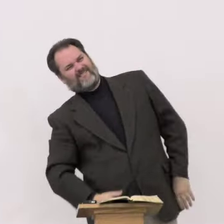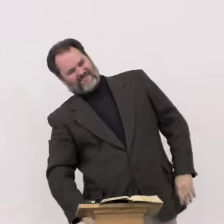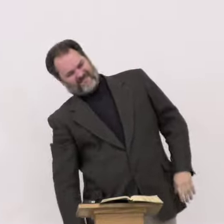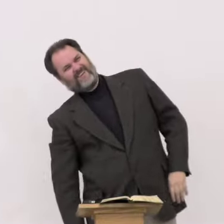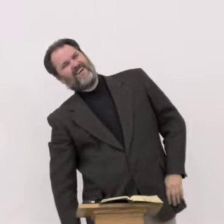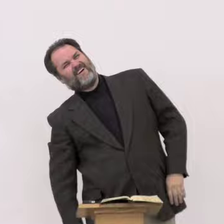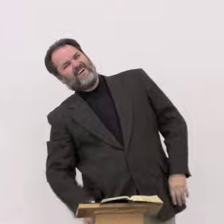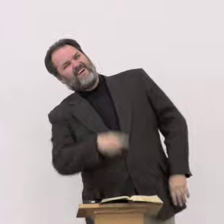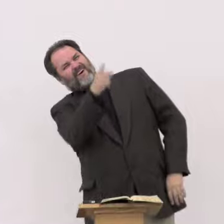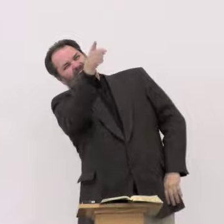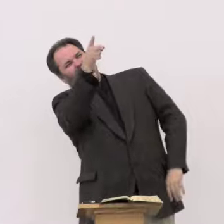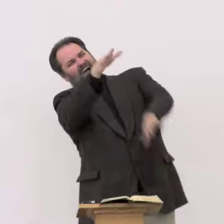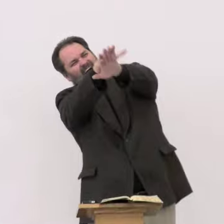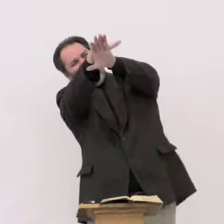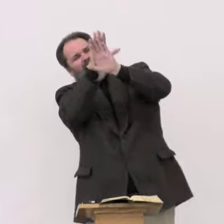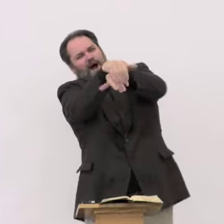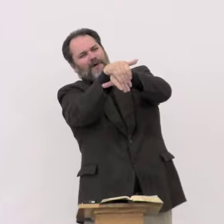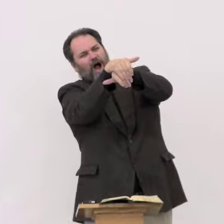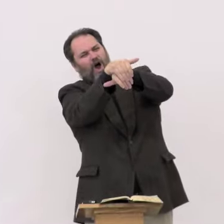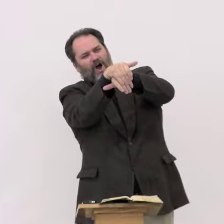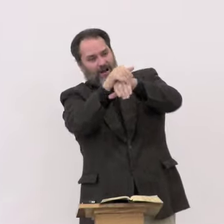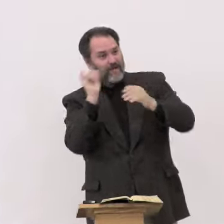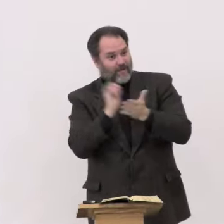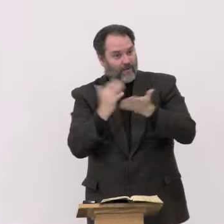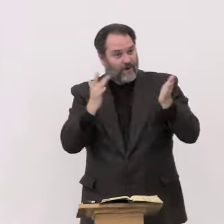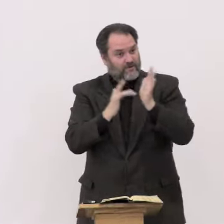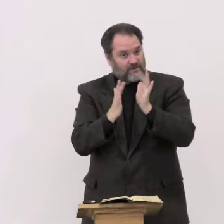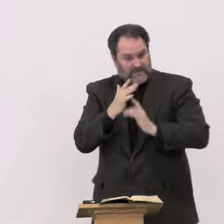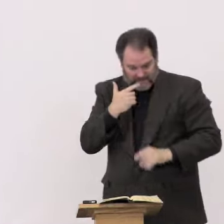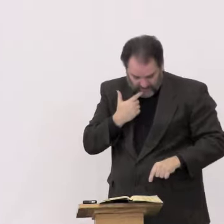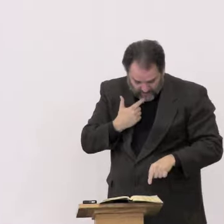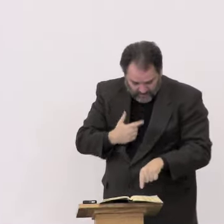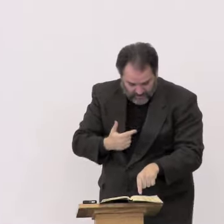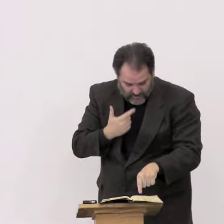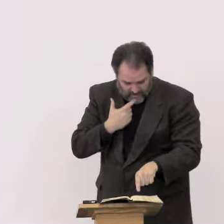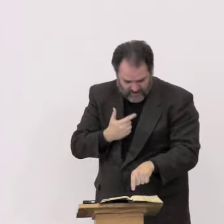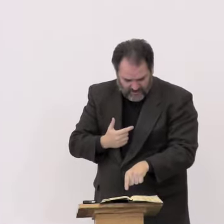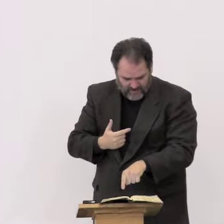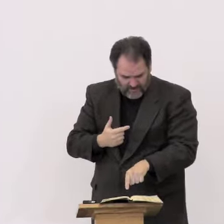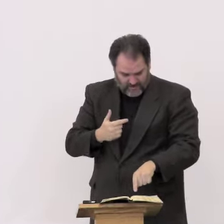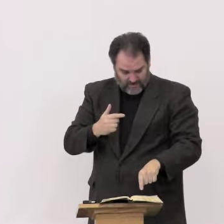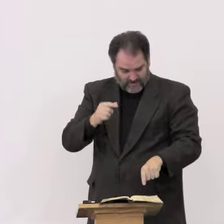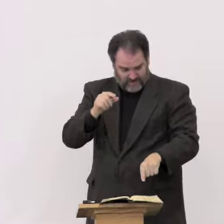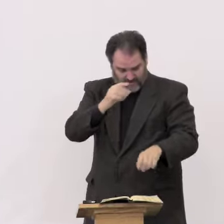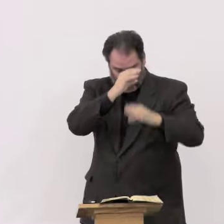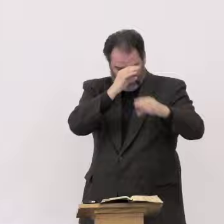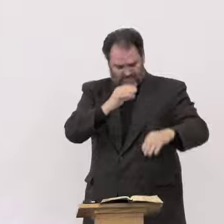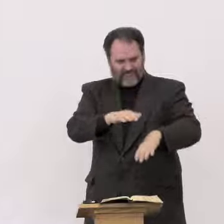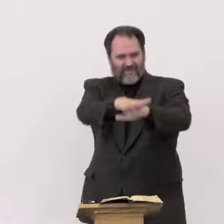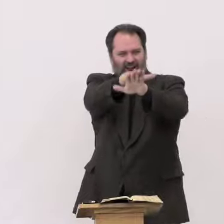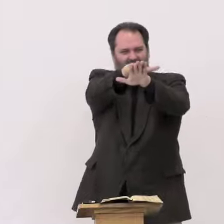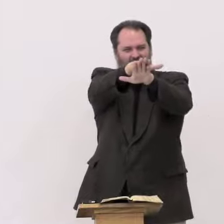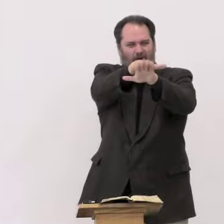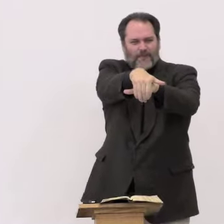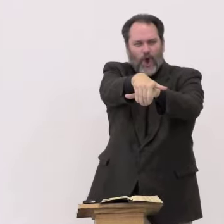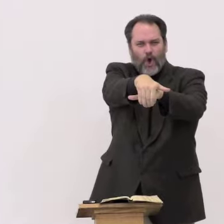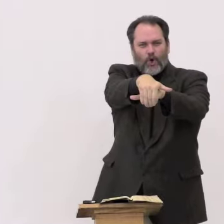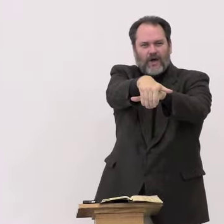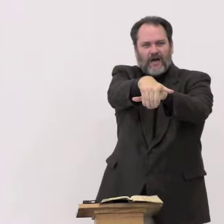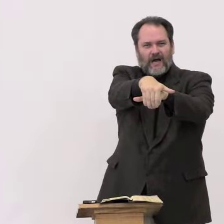doesn't make any sense. You know, someone, he's getting that having to induce to think, well, you have a humongous frog on your eyes,